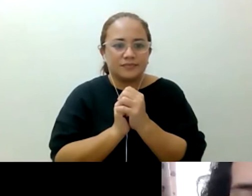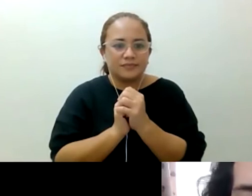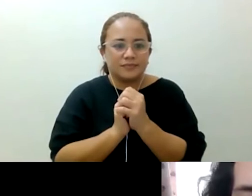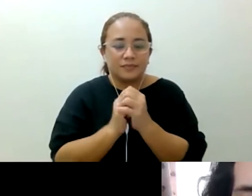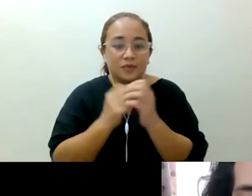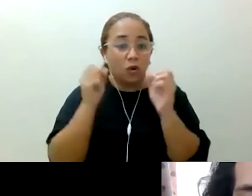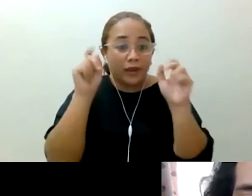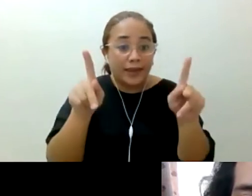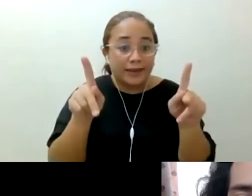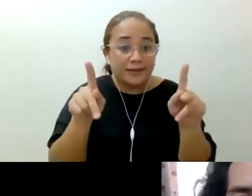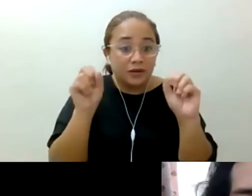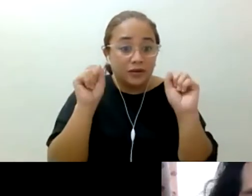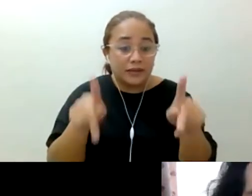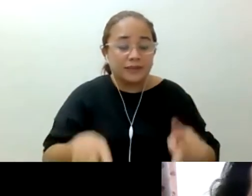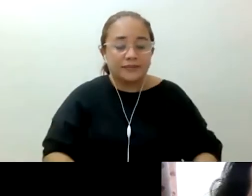Okay. So